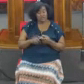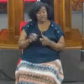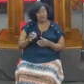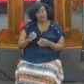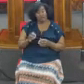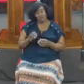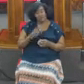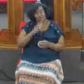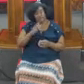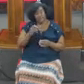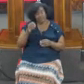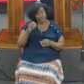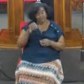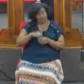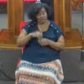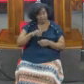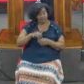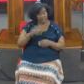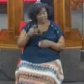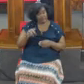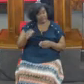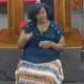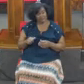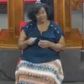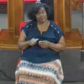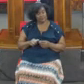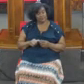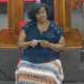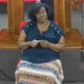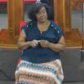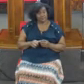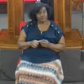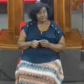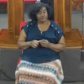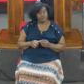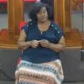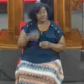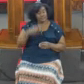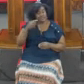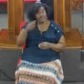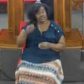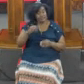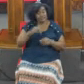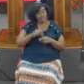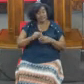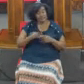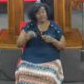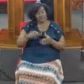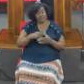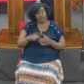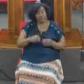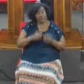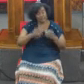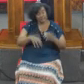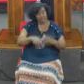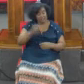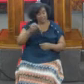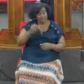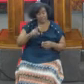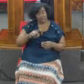to be involved in politics for the day. He says, first telling them, will I plunder them out by the